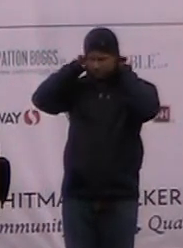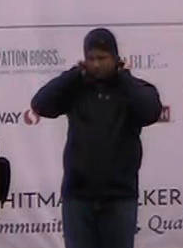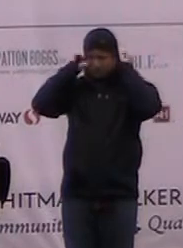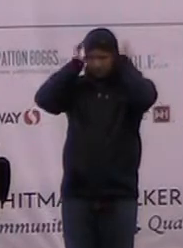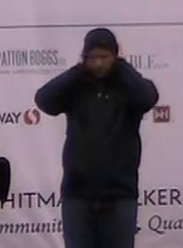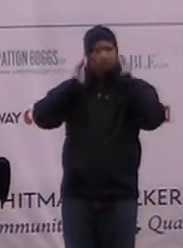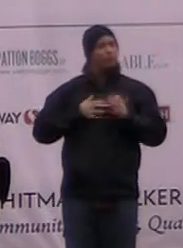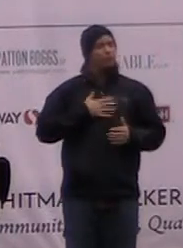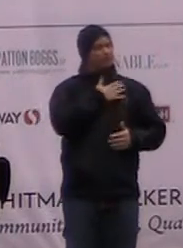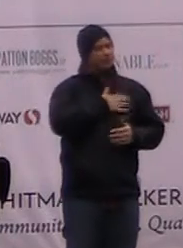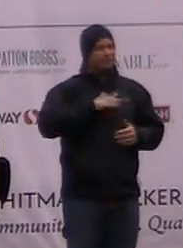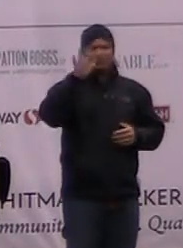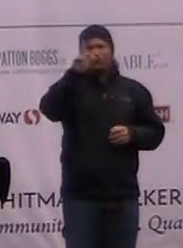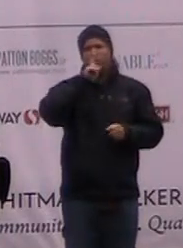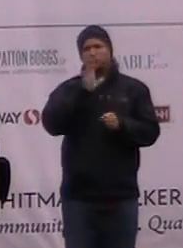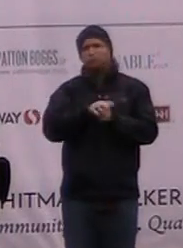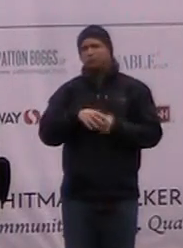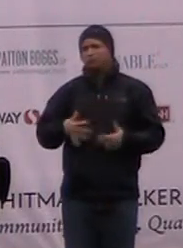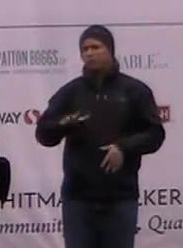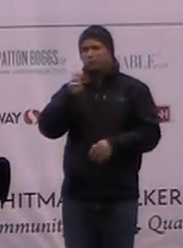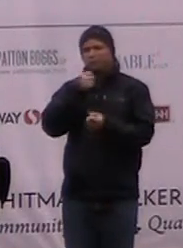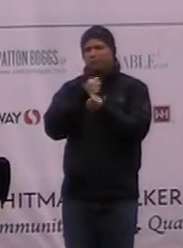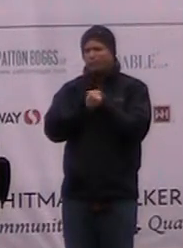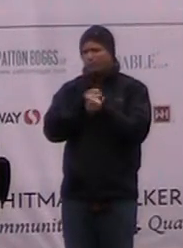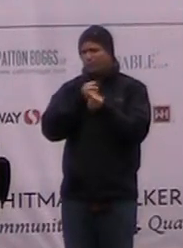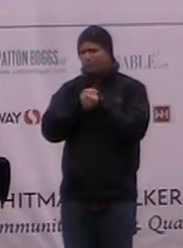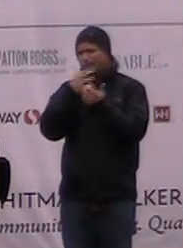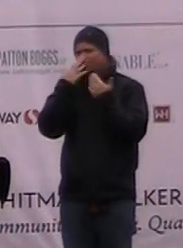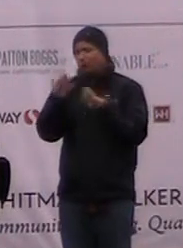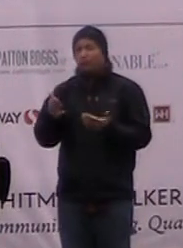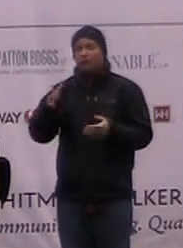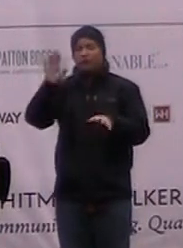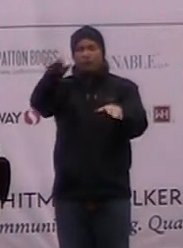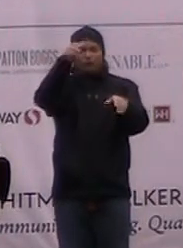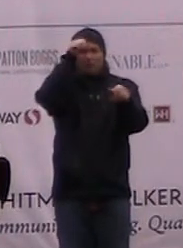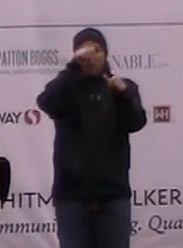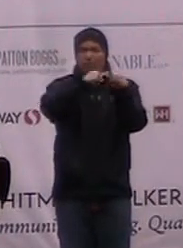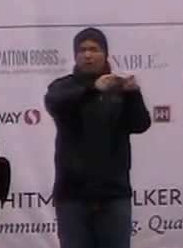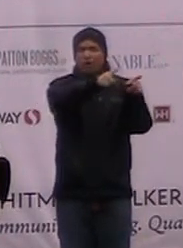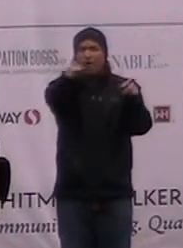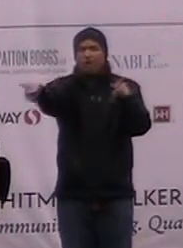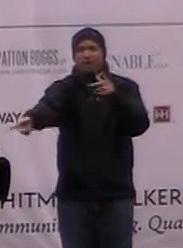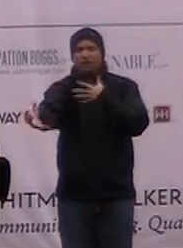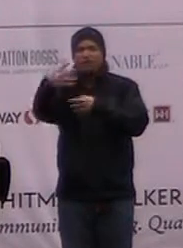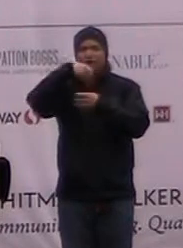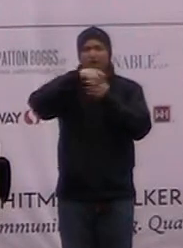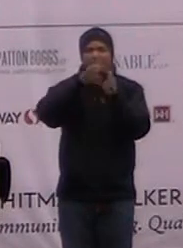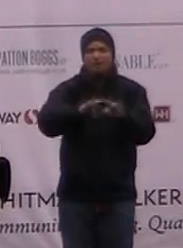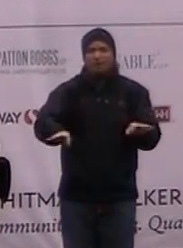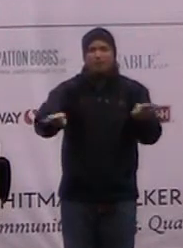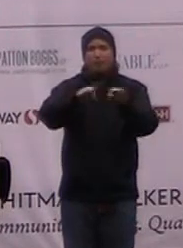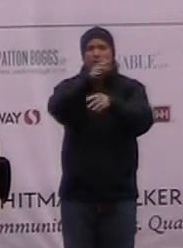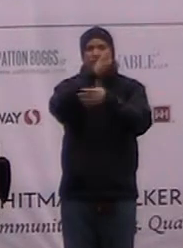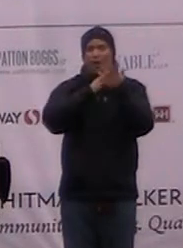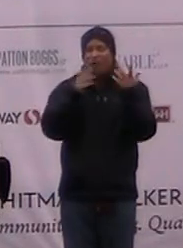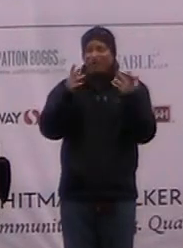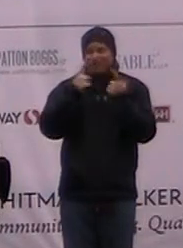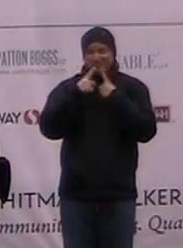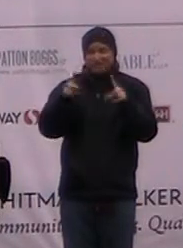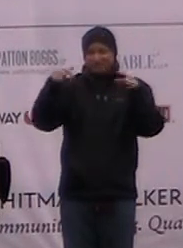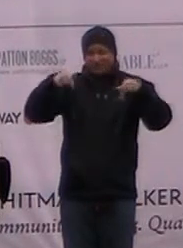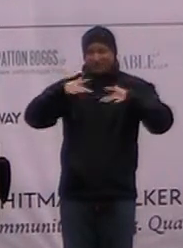We appreciate your dedication and support. Remember that all of you have played an important part in today's